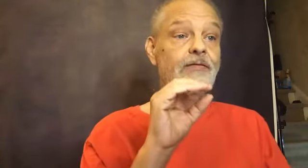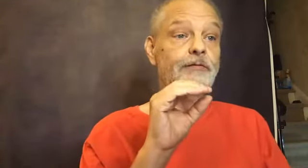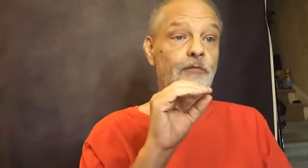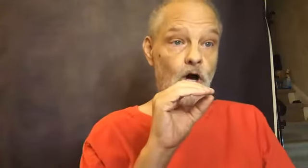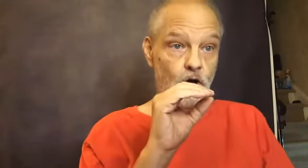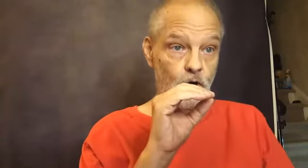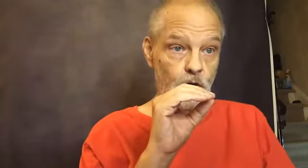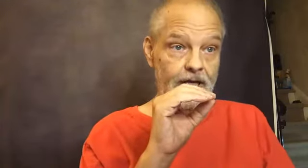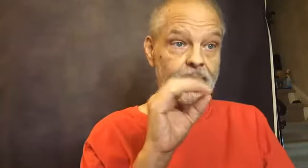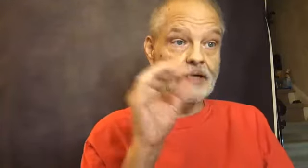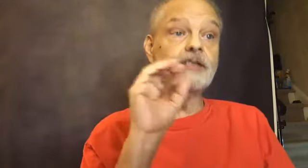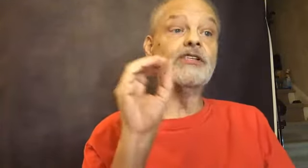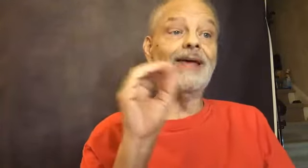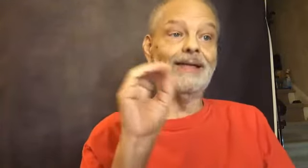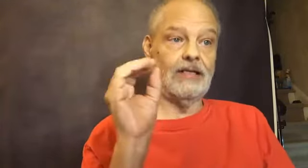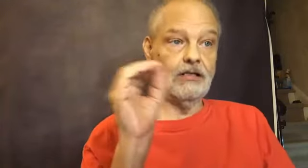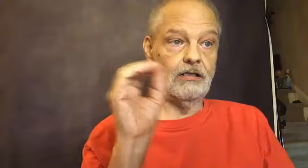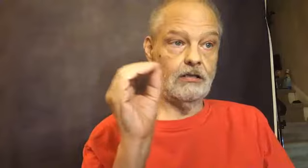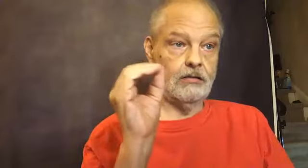from O in that it's shaken.